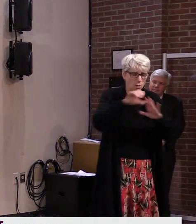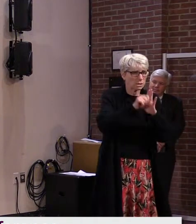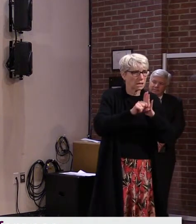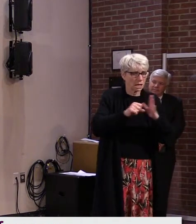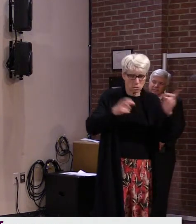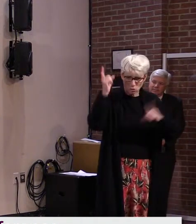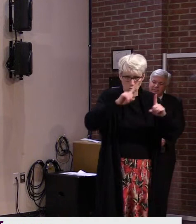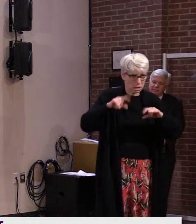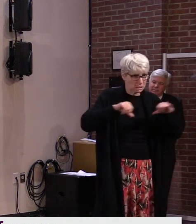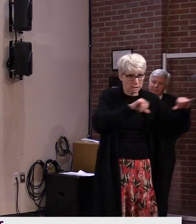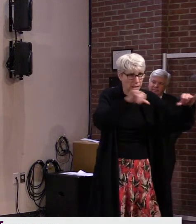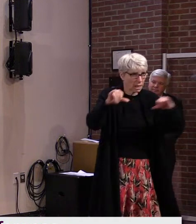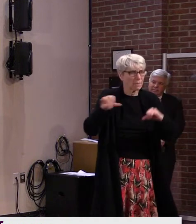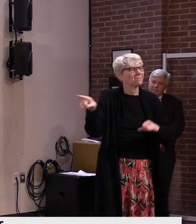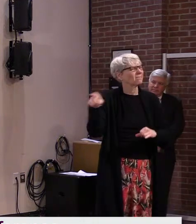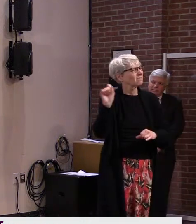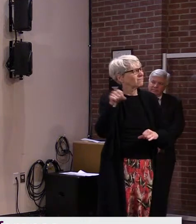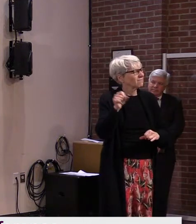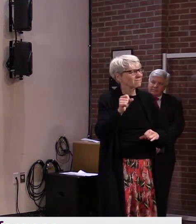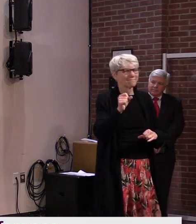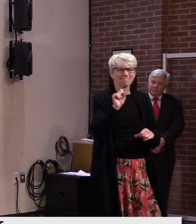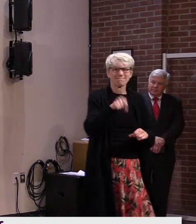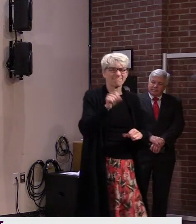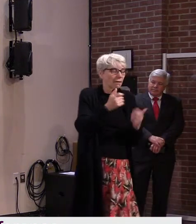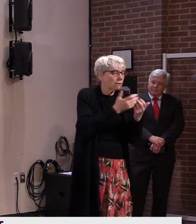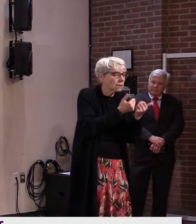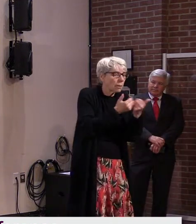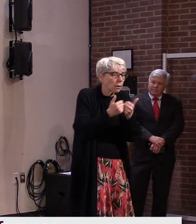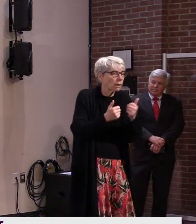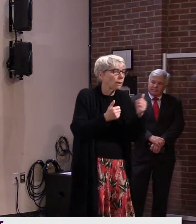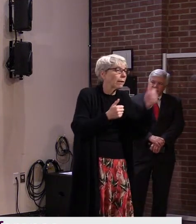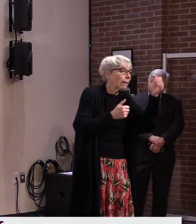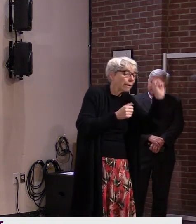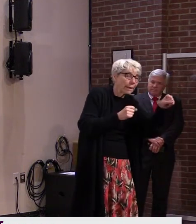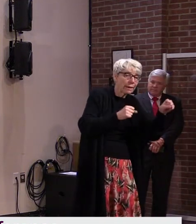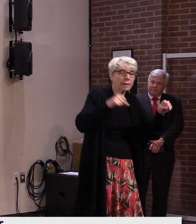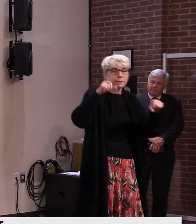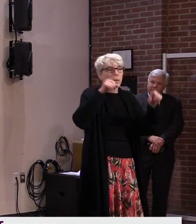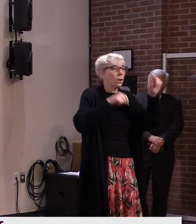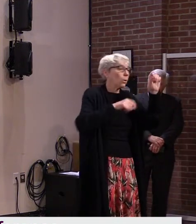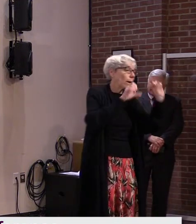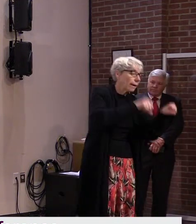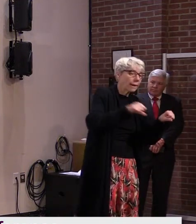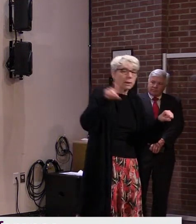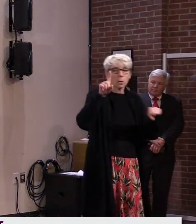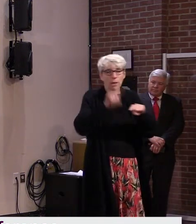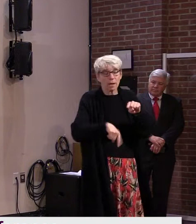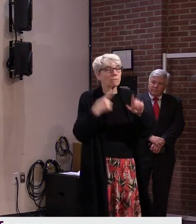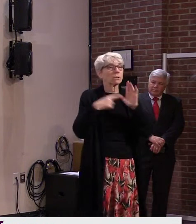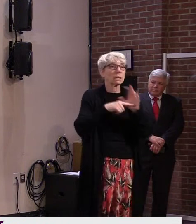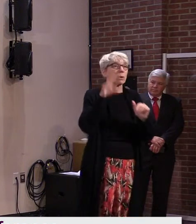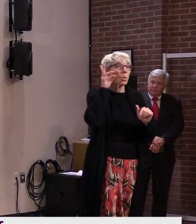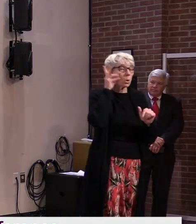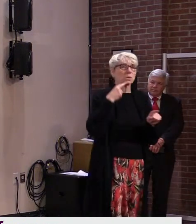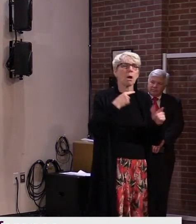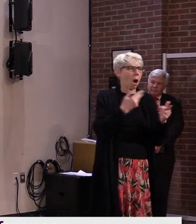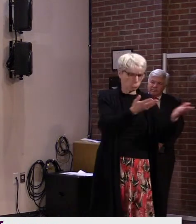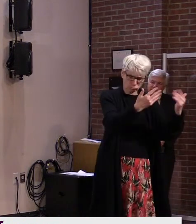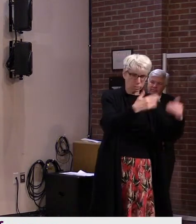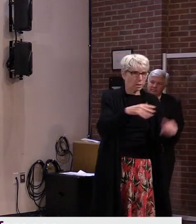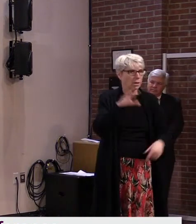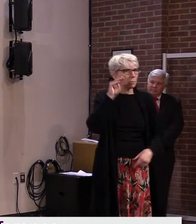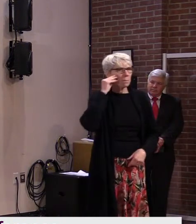that we can't do this piecemeal because the approach that Winooski took was different than what Montpelier had